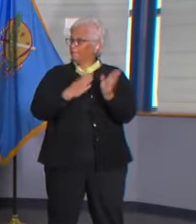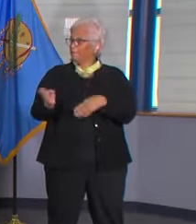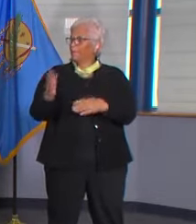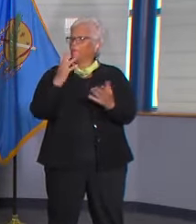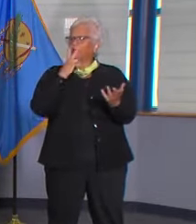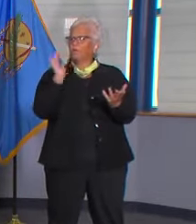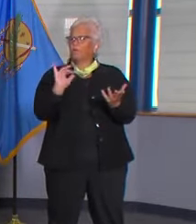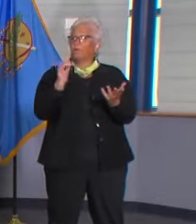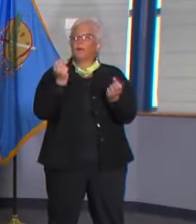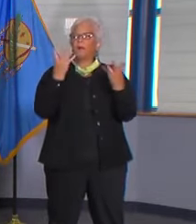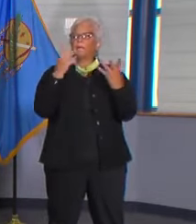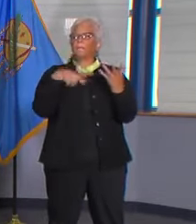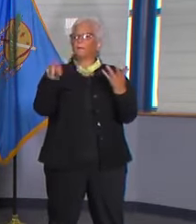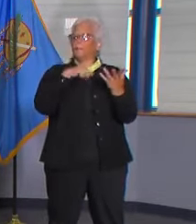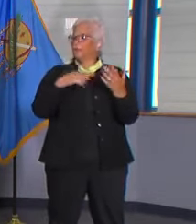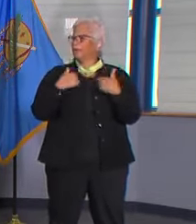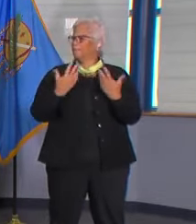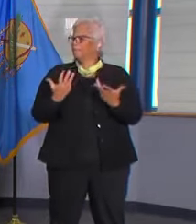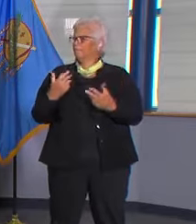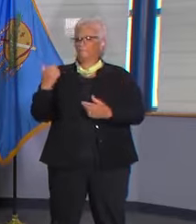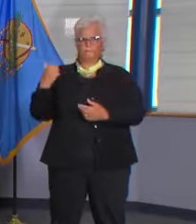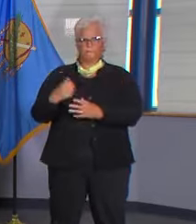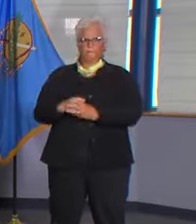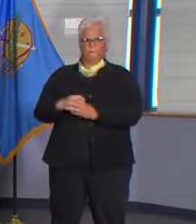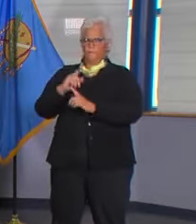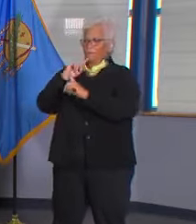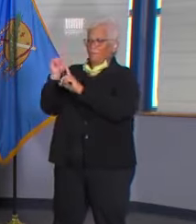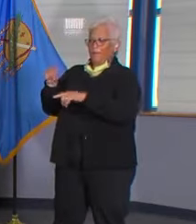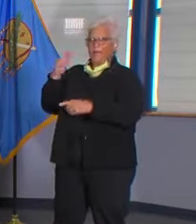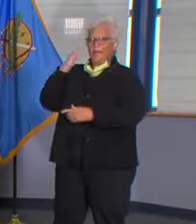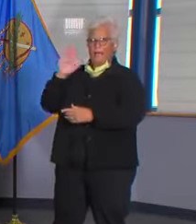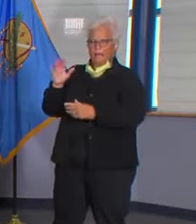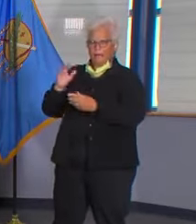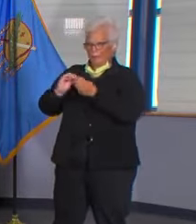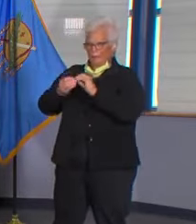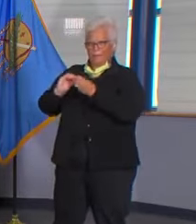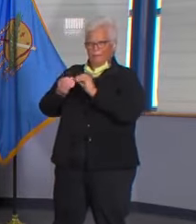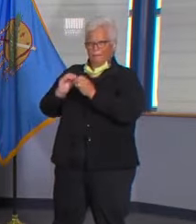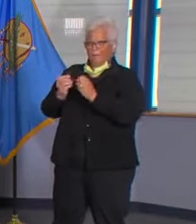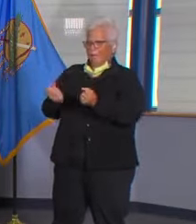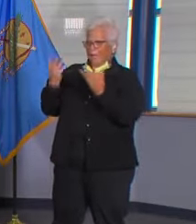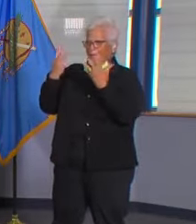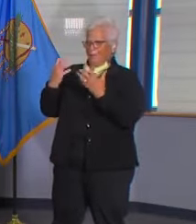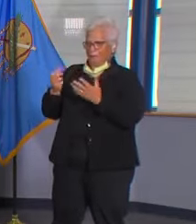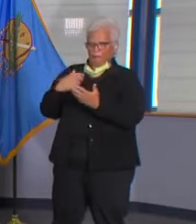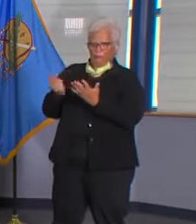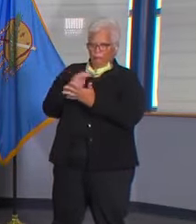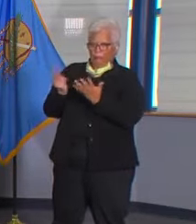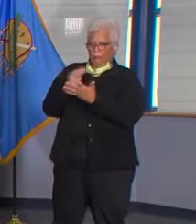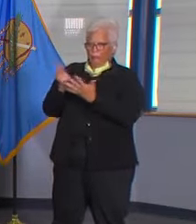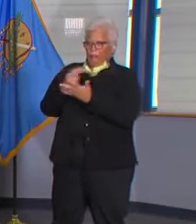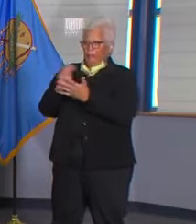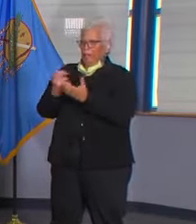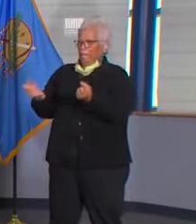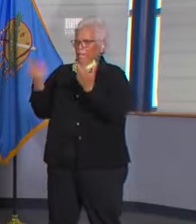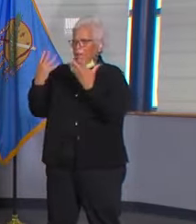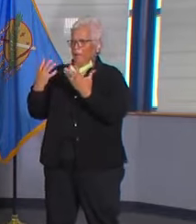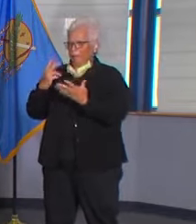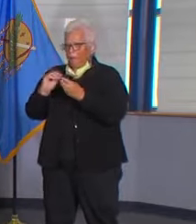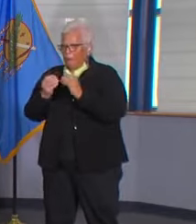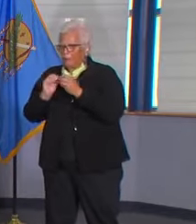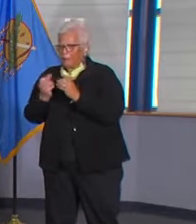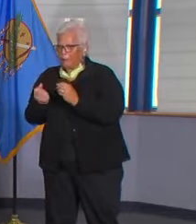and frankly, I don't know. I've got staff that know, and actually they actually gave an update on Monday, but I was on a different call, so I